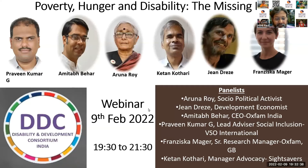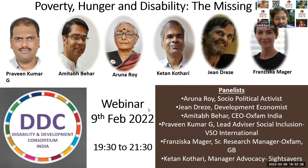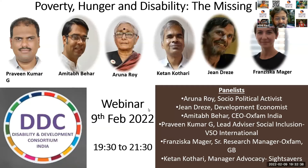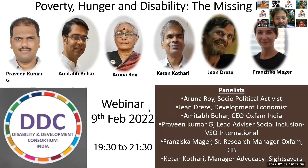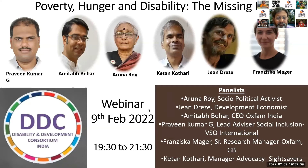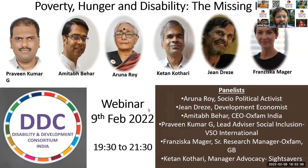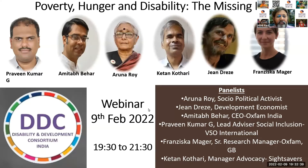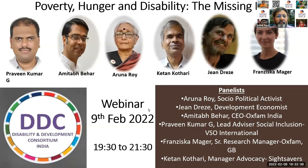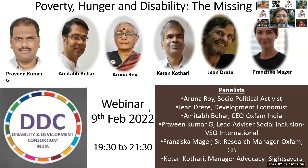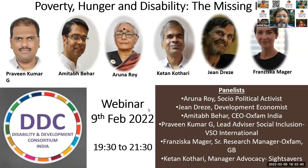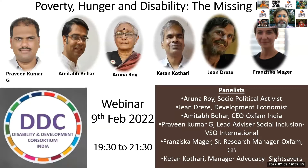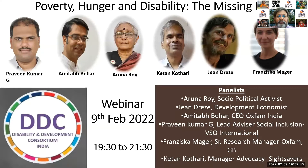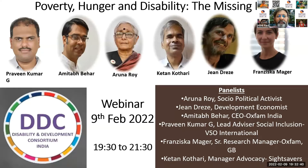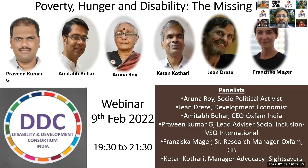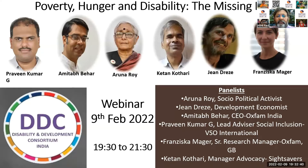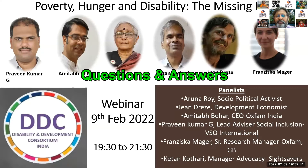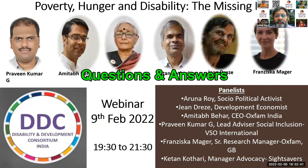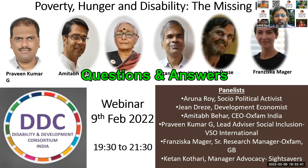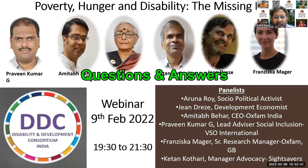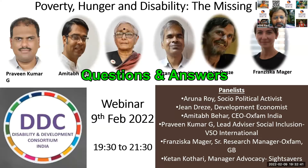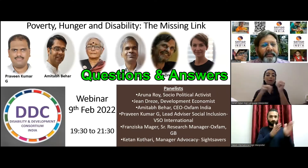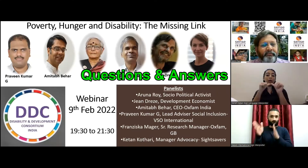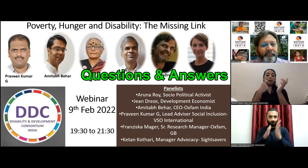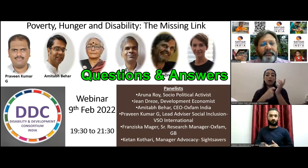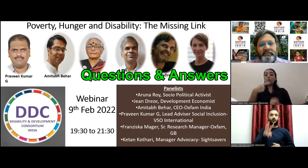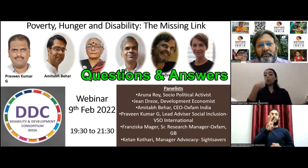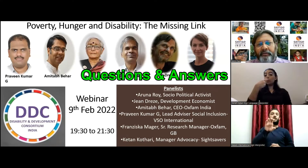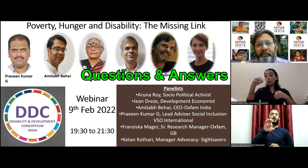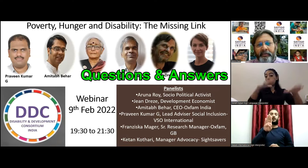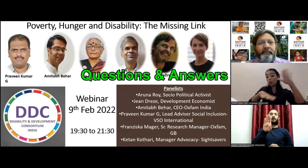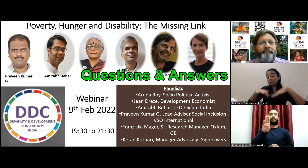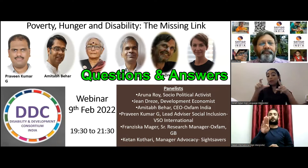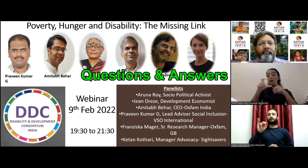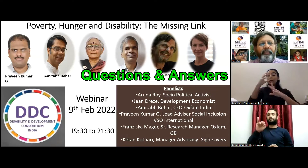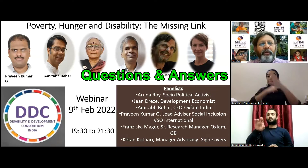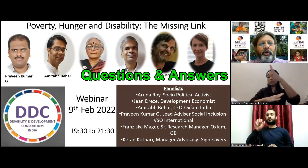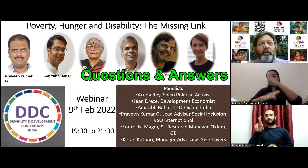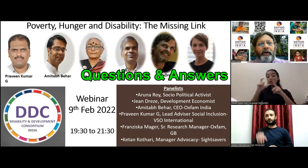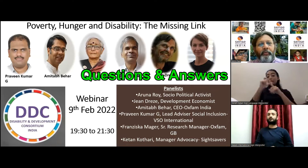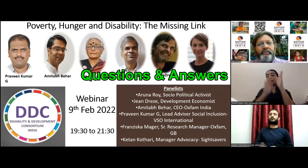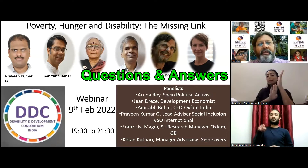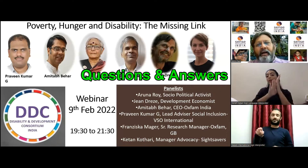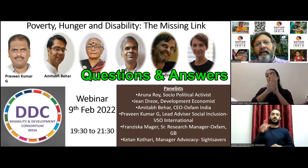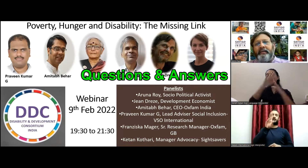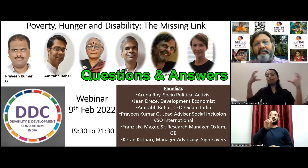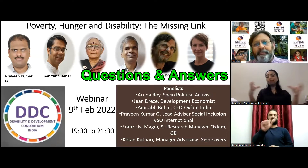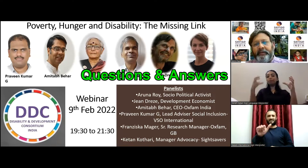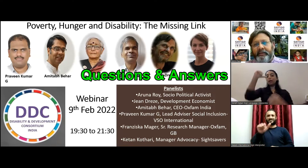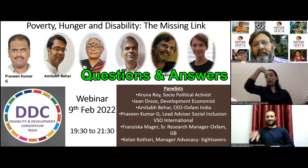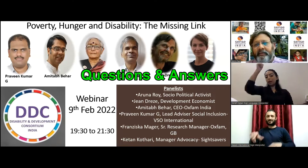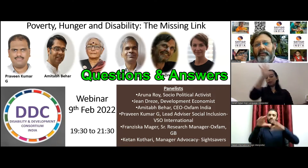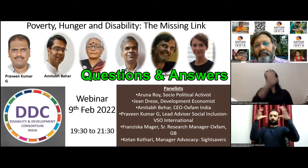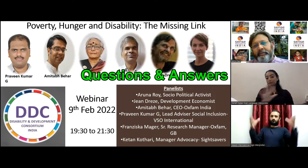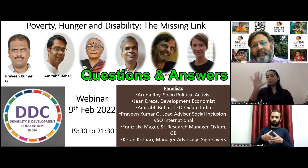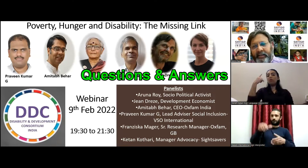webinar Okay. which has been organized by Disability and Development Consortium India on poverty, hunger, and